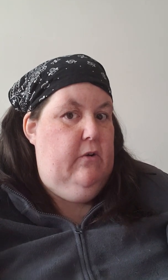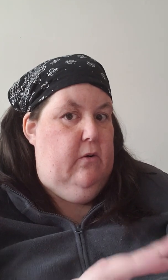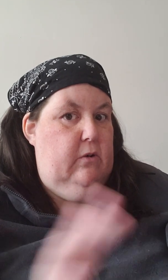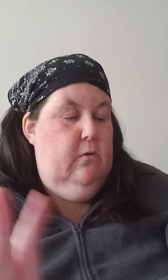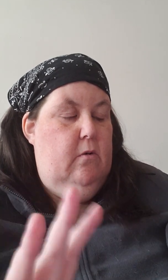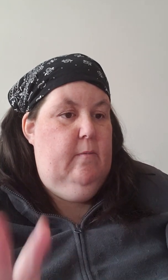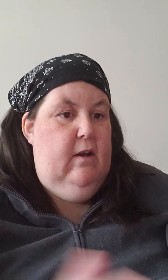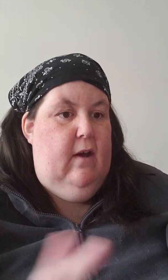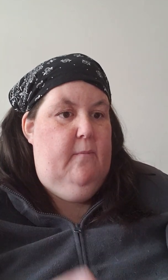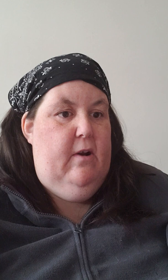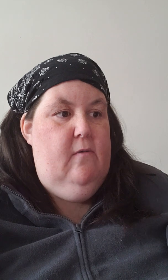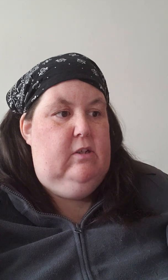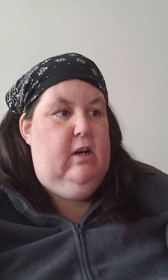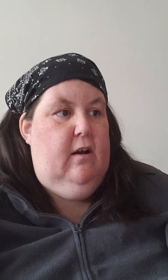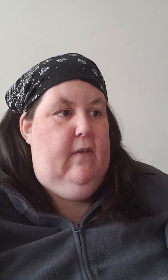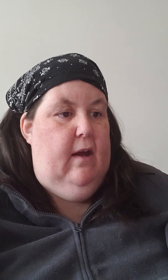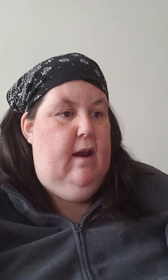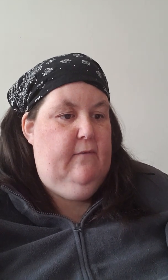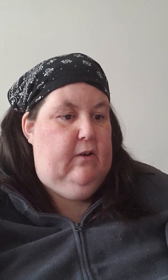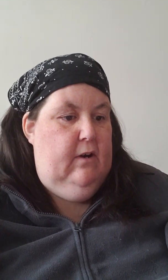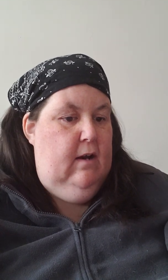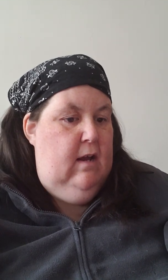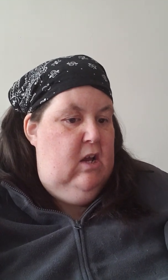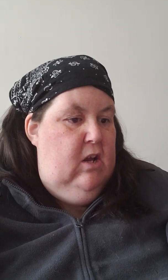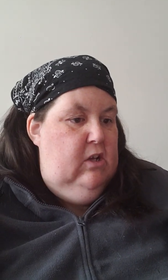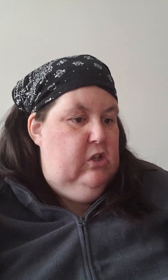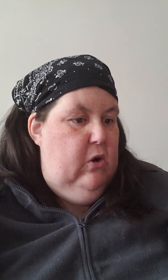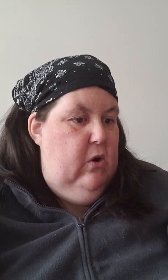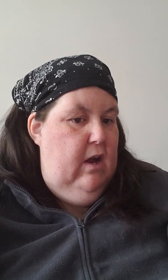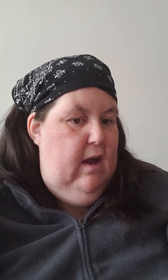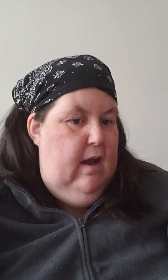know. Don't quote me on that, but I will check on that after. So,